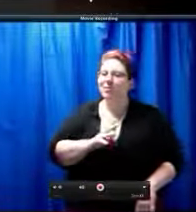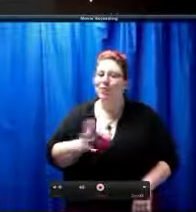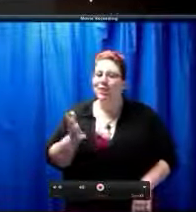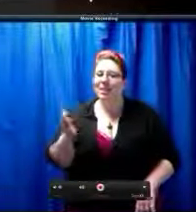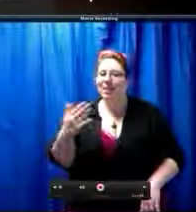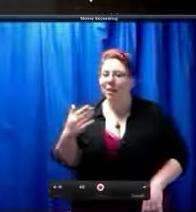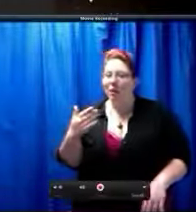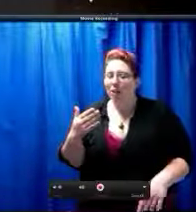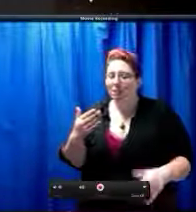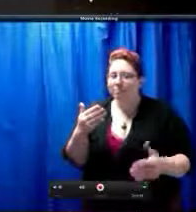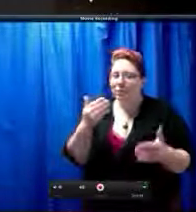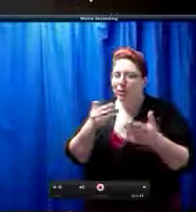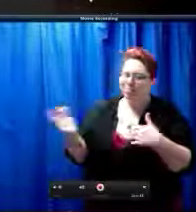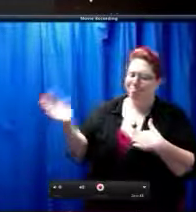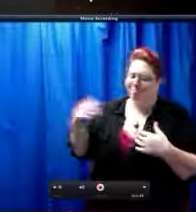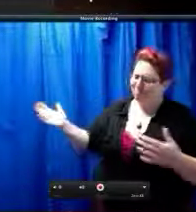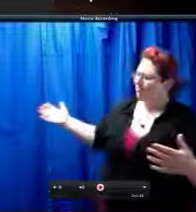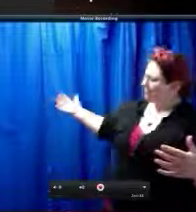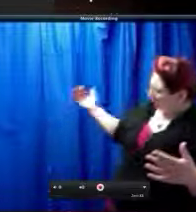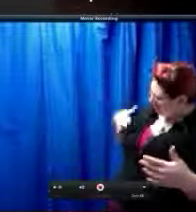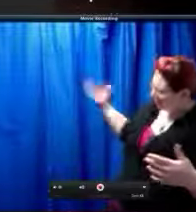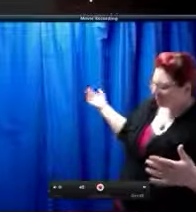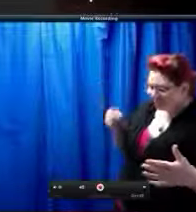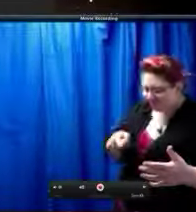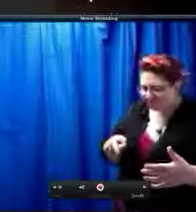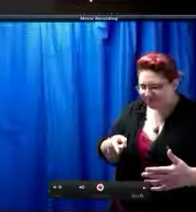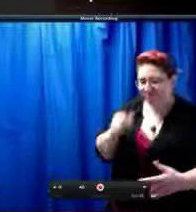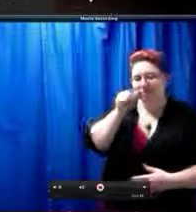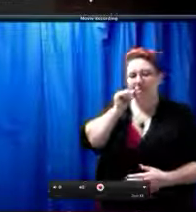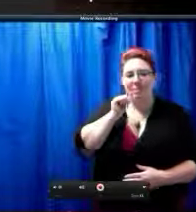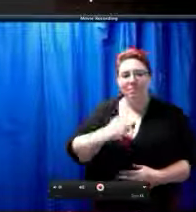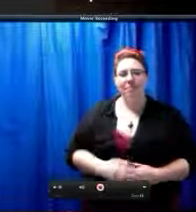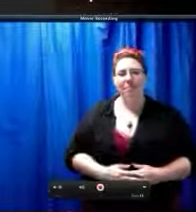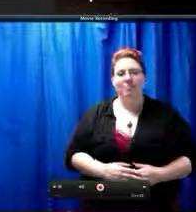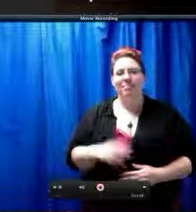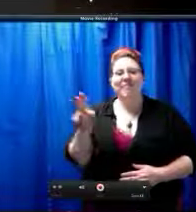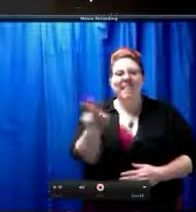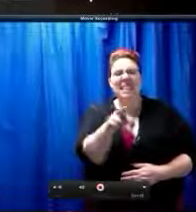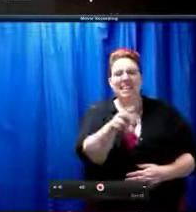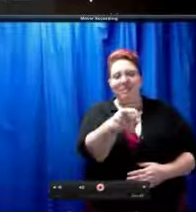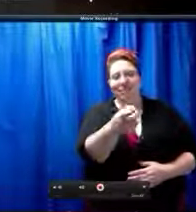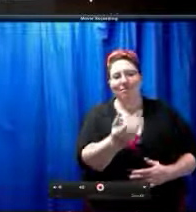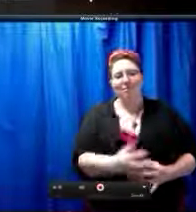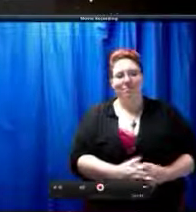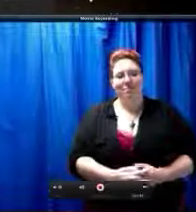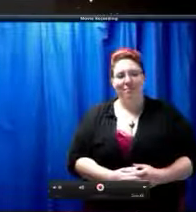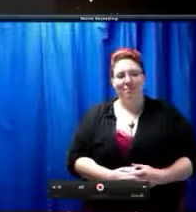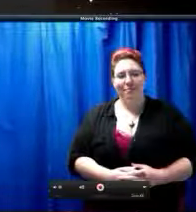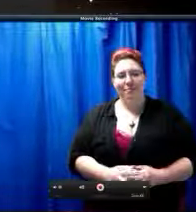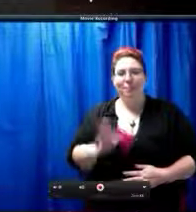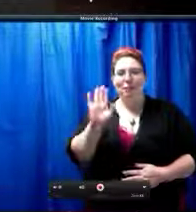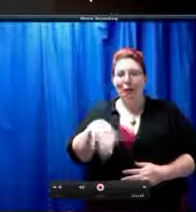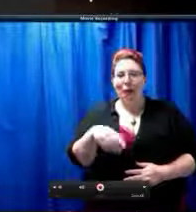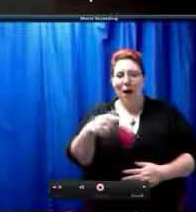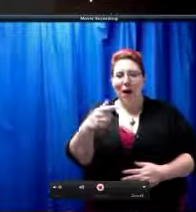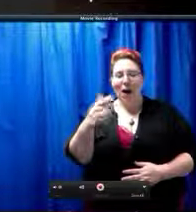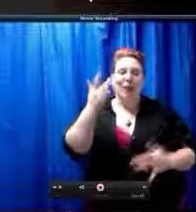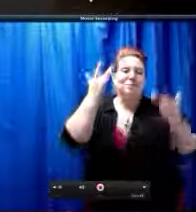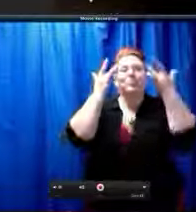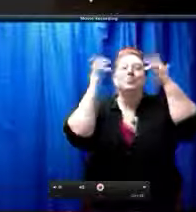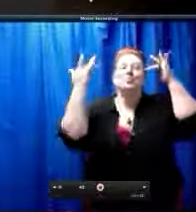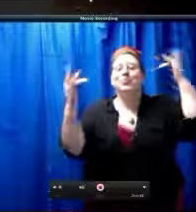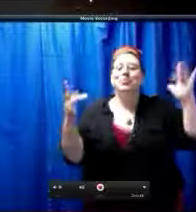Okay. Get a little closer. This way. There you go. All right. Open for me, Camilla. Open real big. Oh, look at her glitter on her face. How cute is